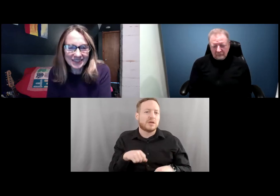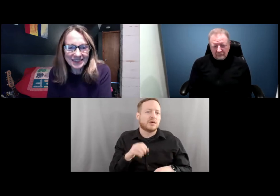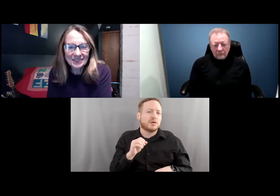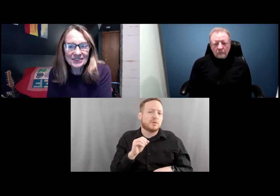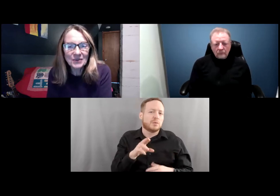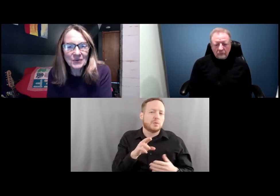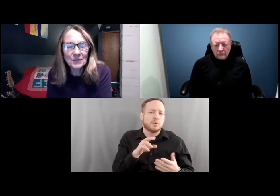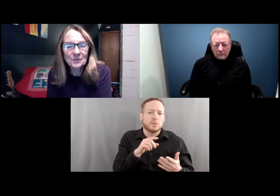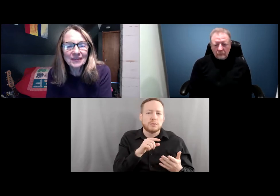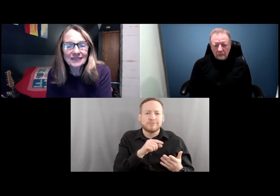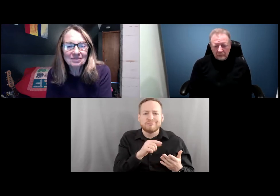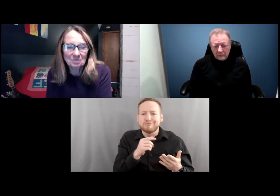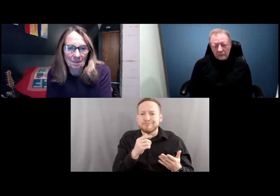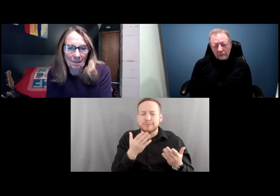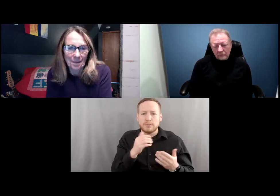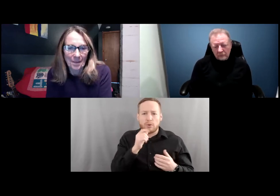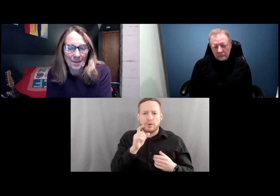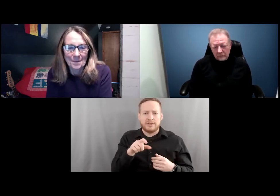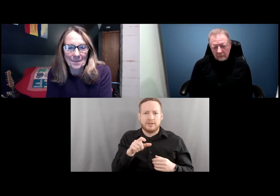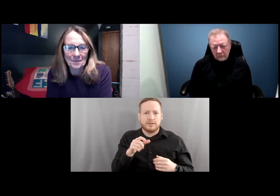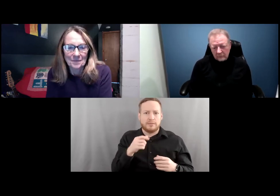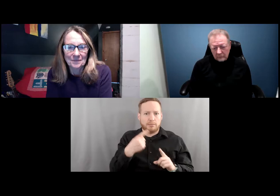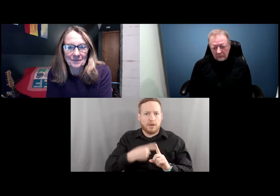vacations then. So